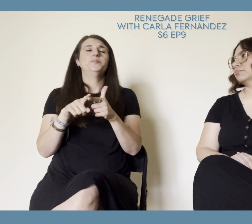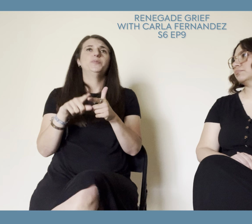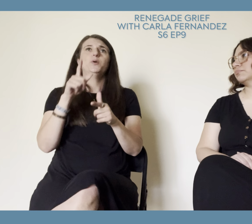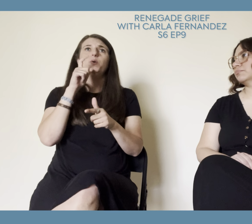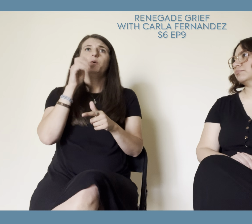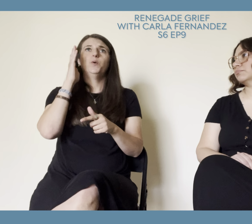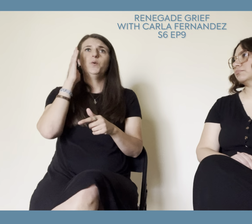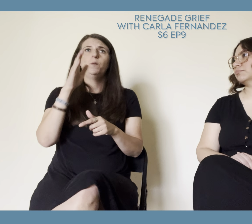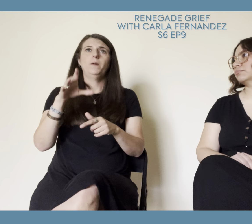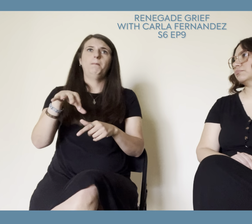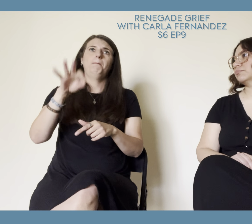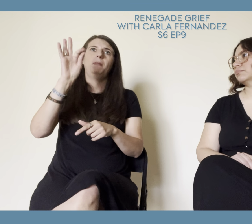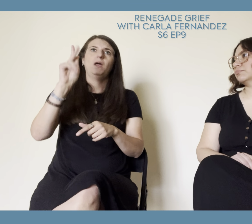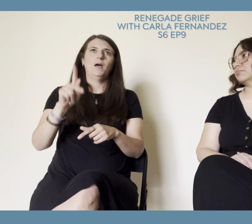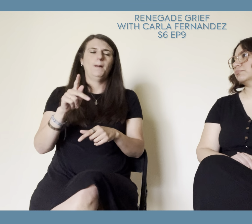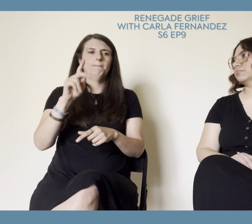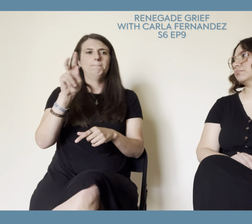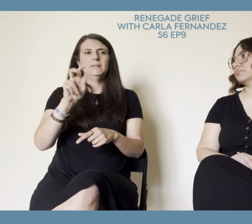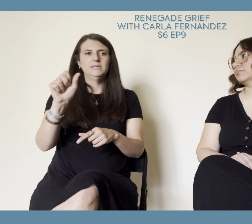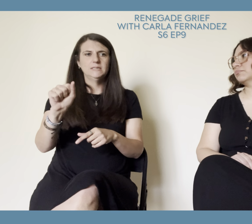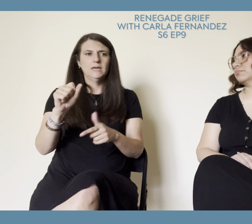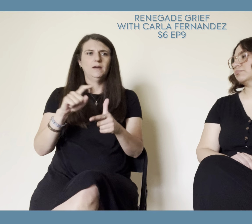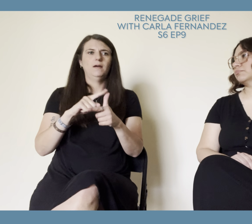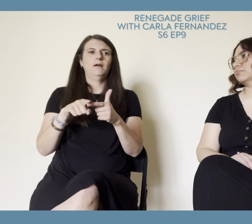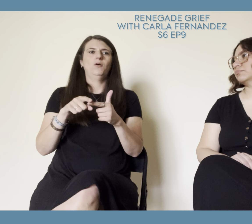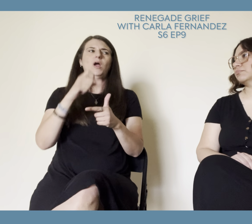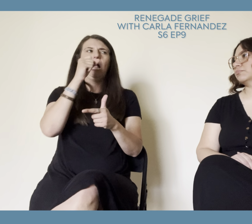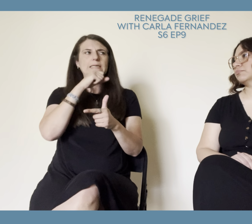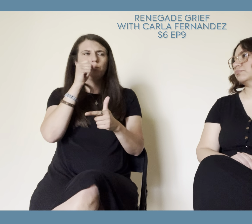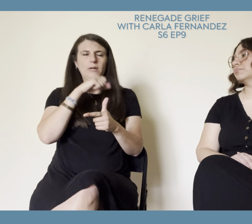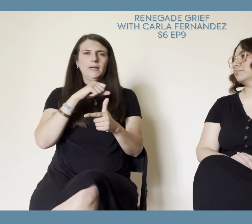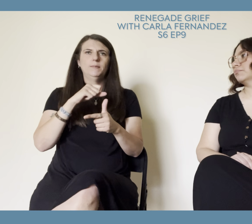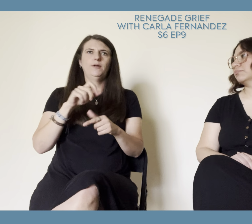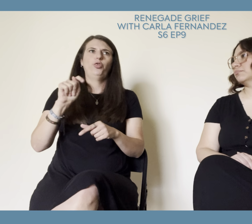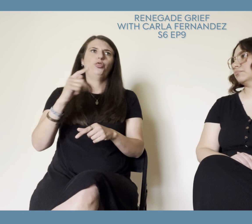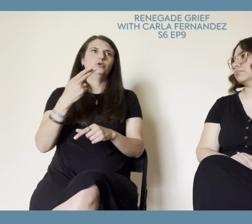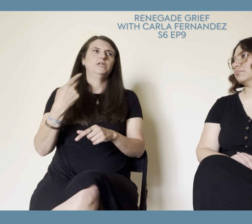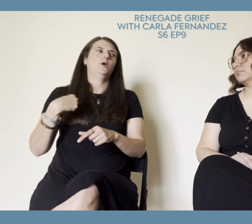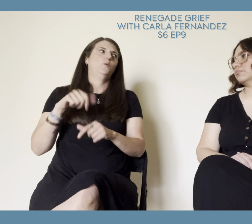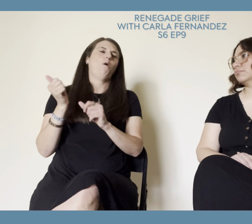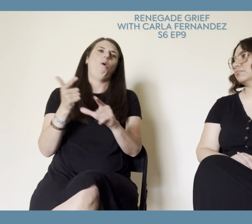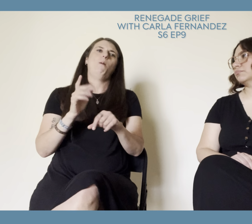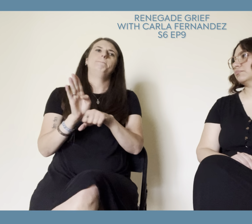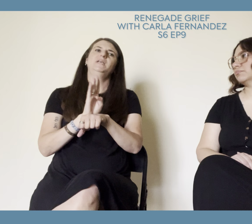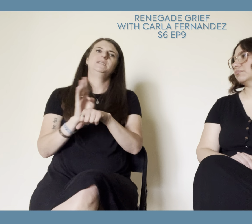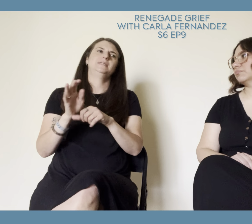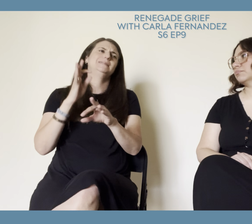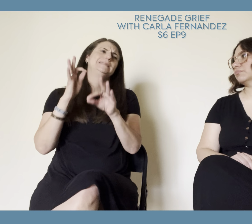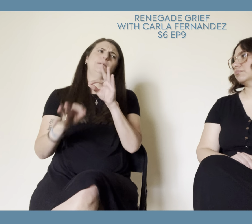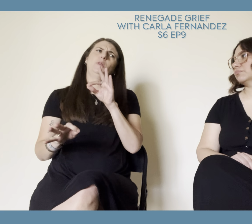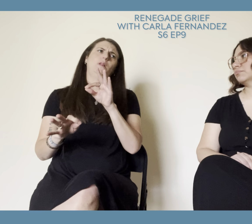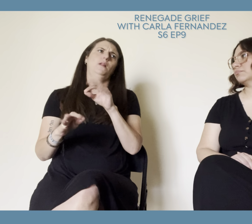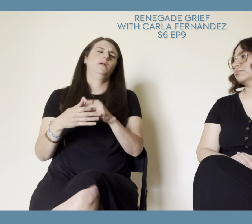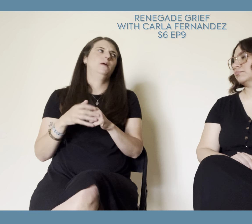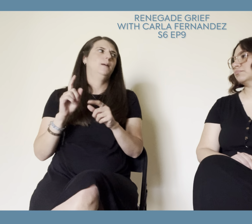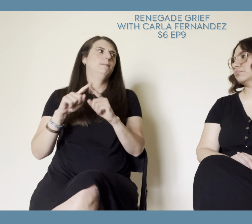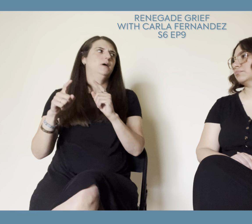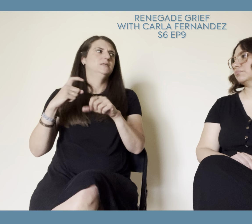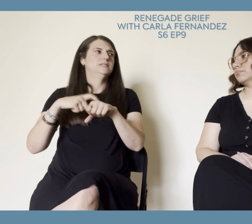up pizza and who's gonna pick up pints of Ben and Jerry's? It's a Thursday and we're busy, let's keep this really simple. But over time, people started